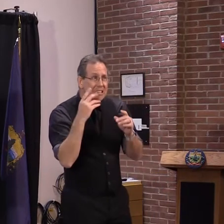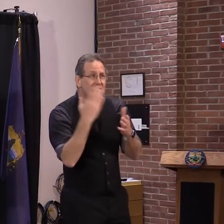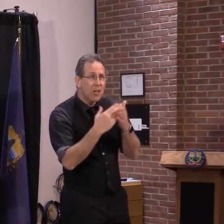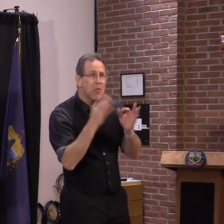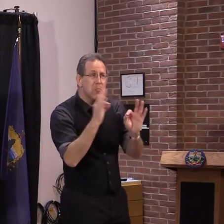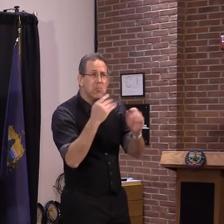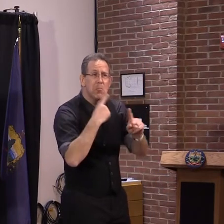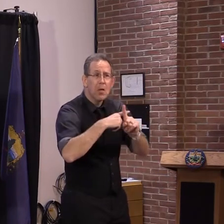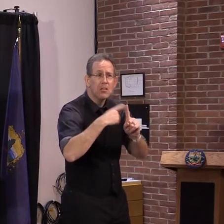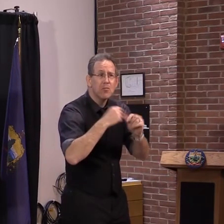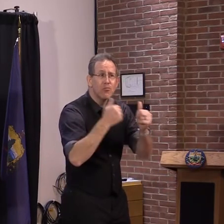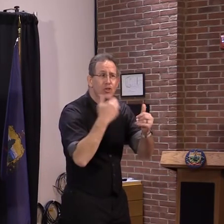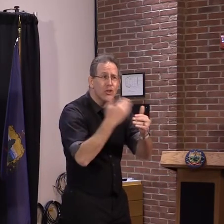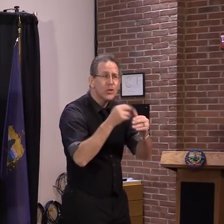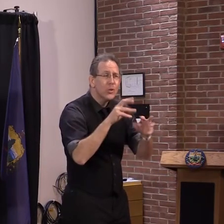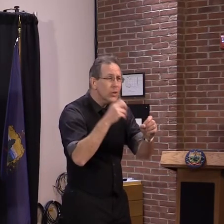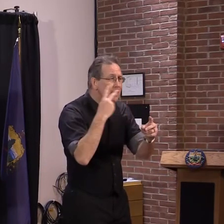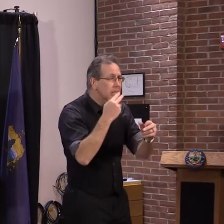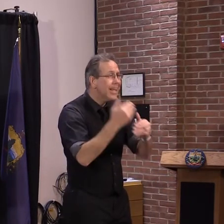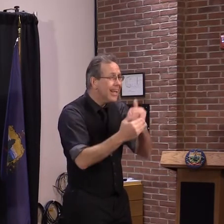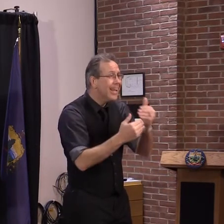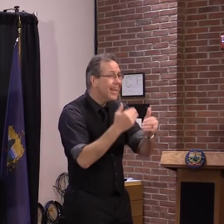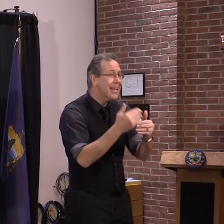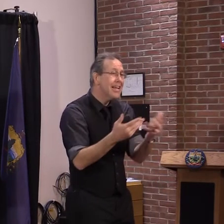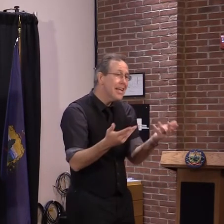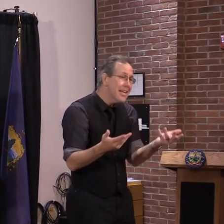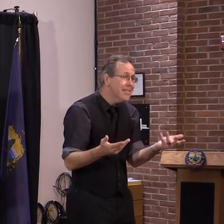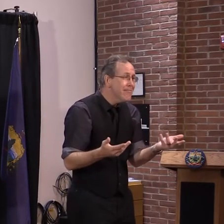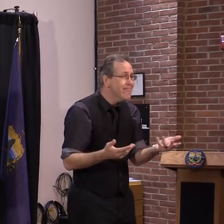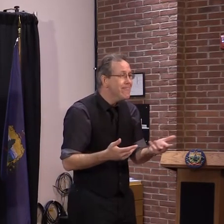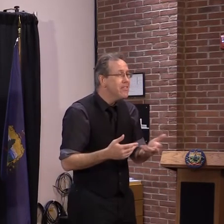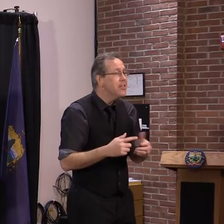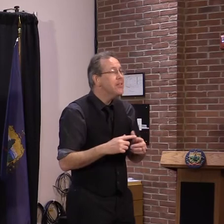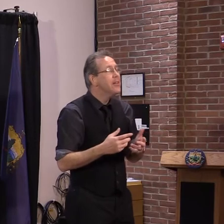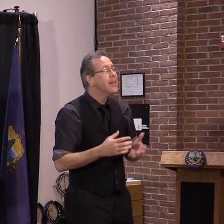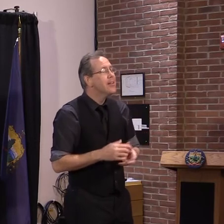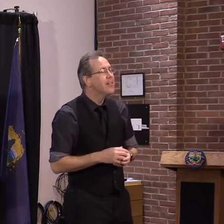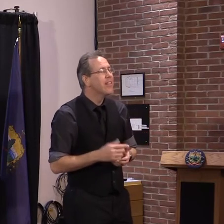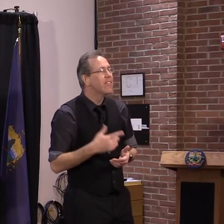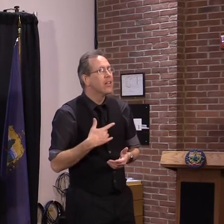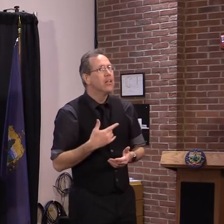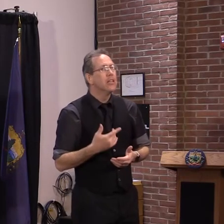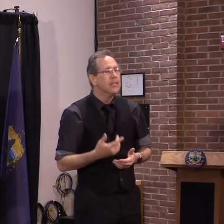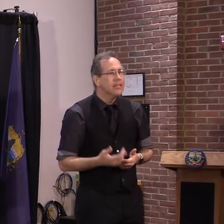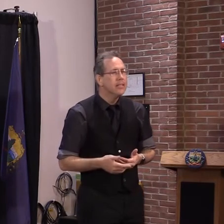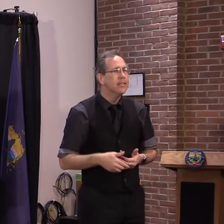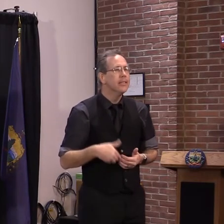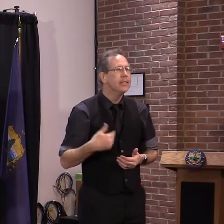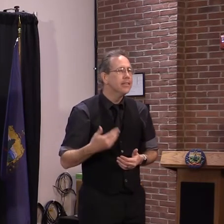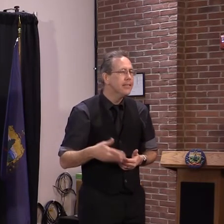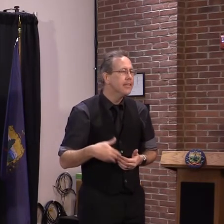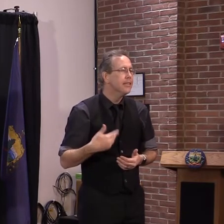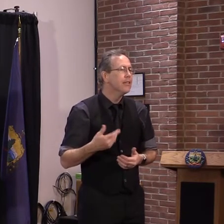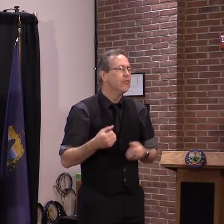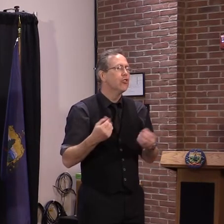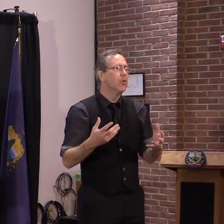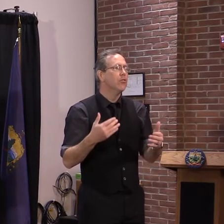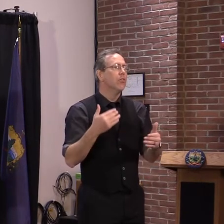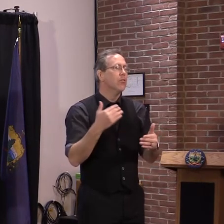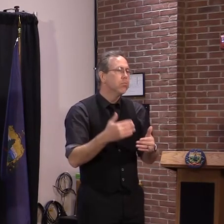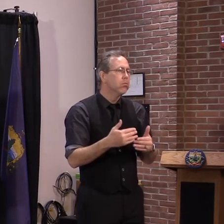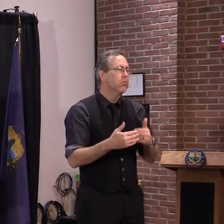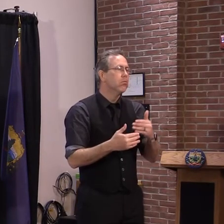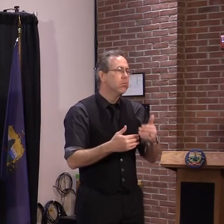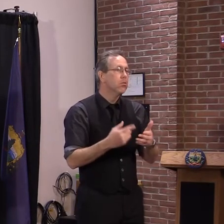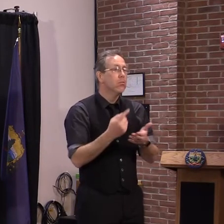just a lot of, you know, I guess just wariness that, you know, the last thing everybody wants to see is to have a week off